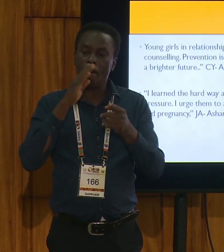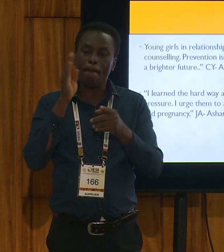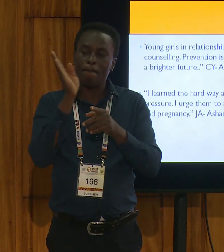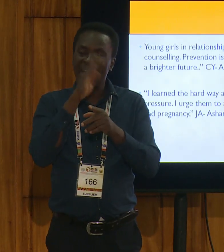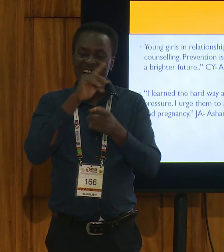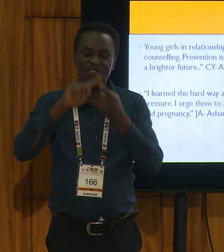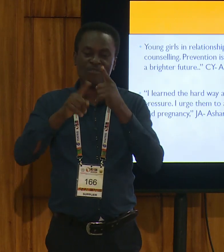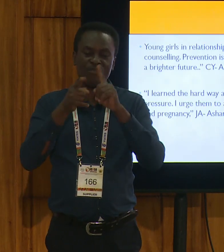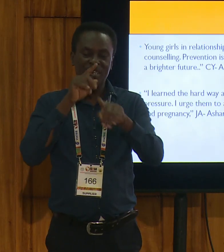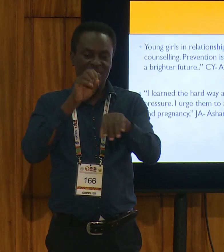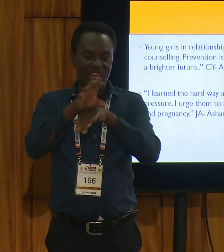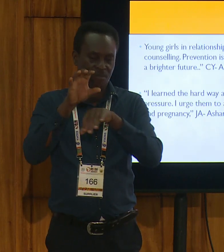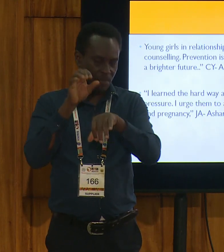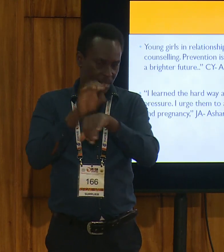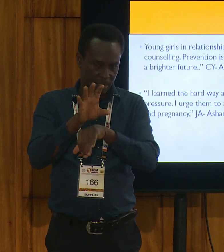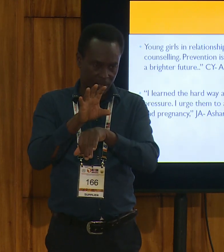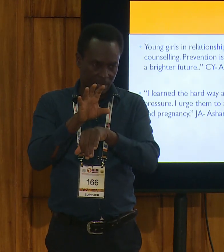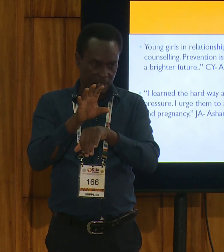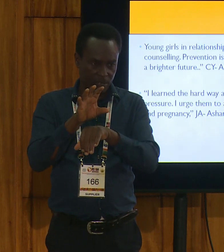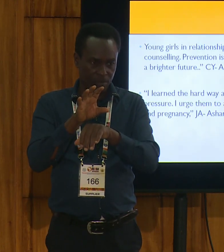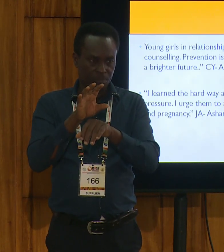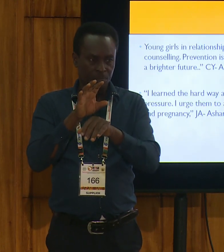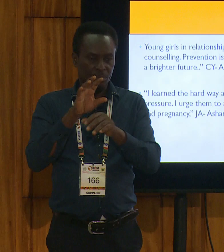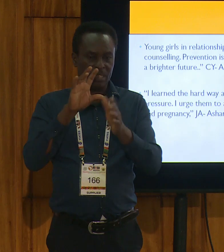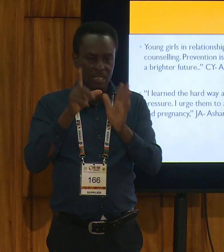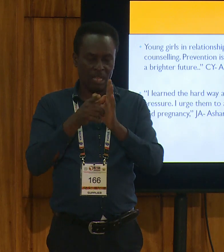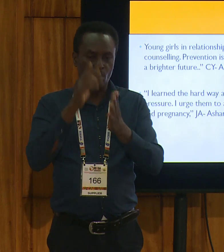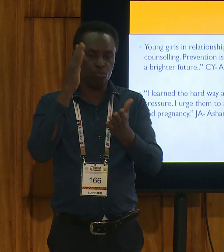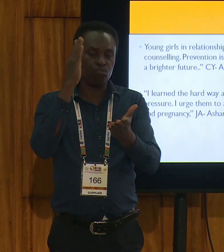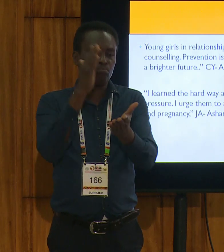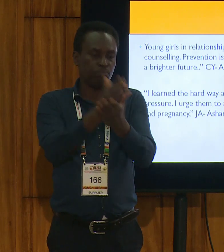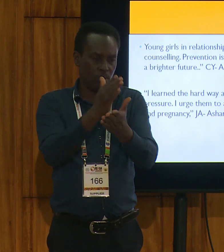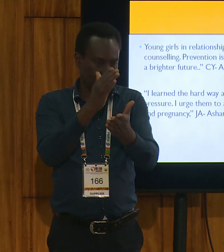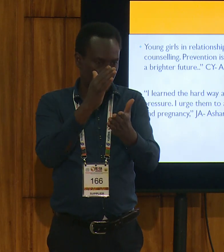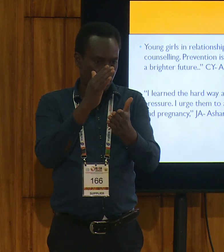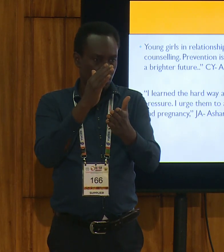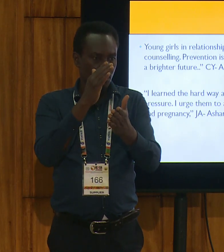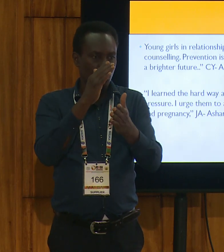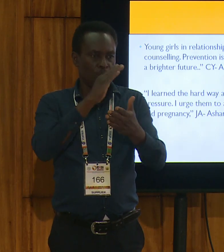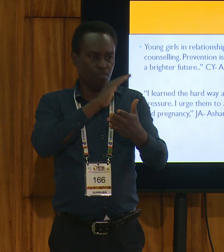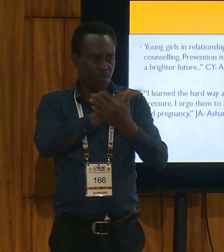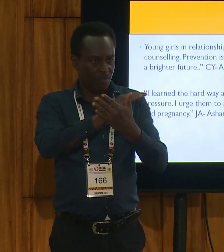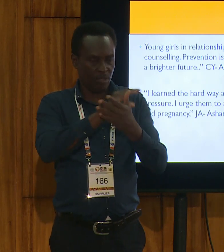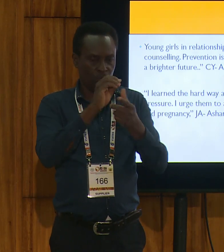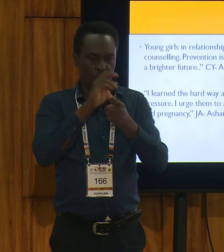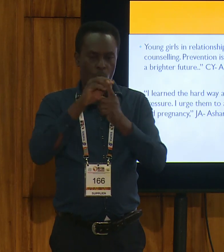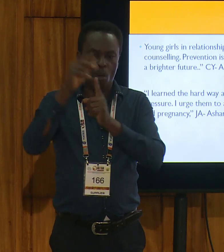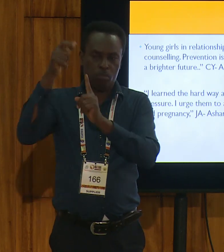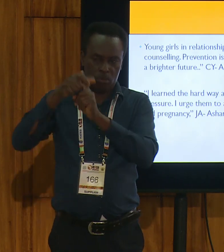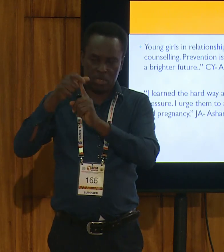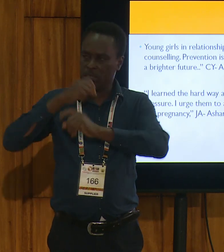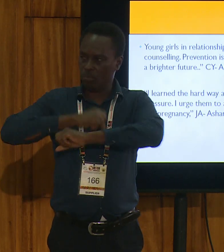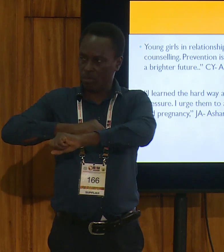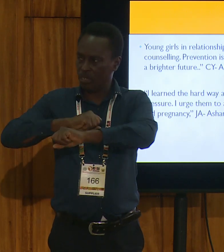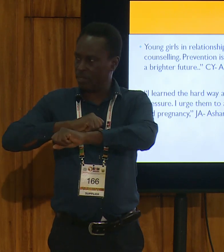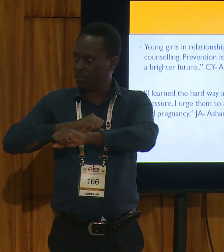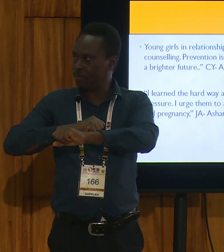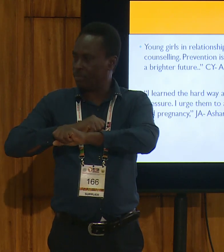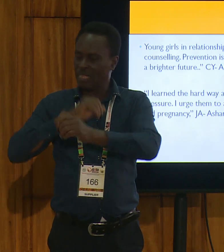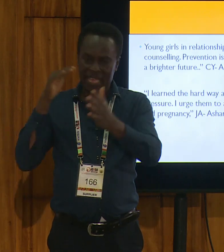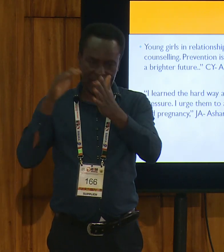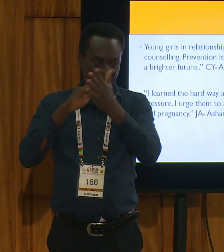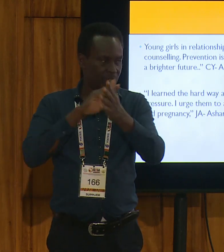peer pressure. So it's either abstinence or protection against HIV and